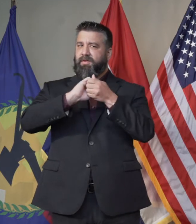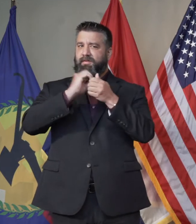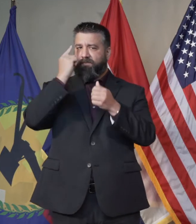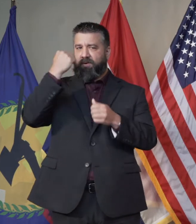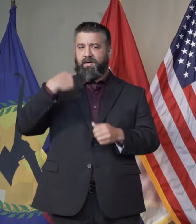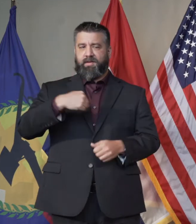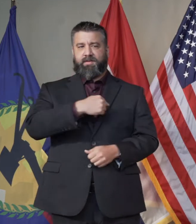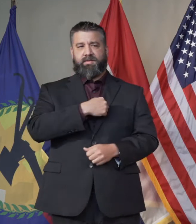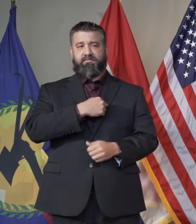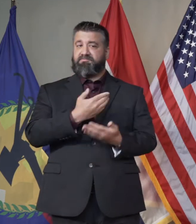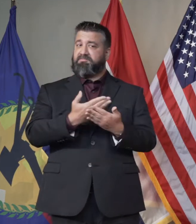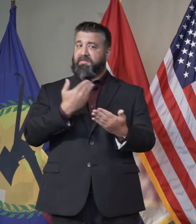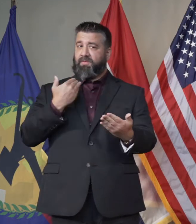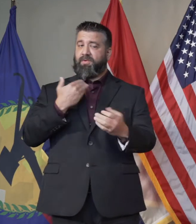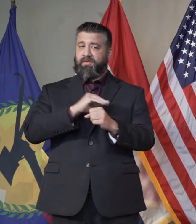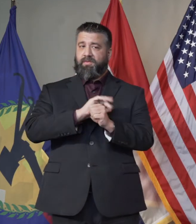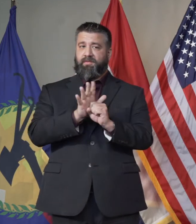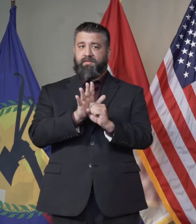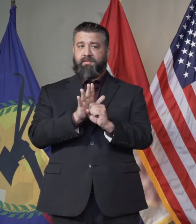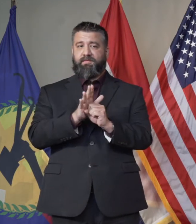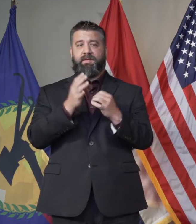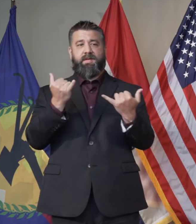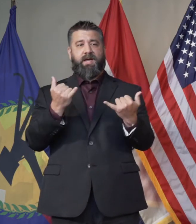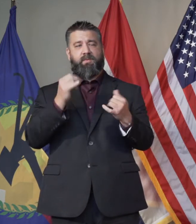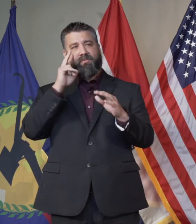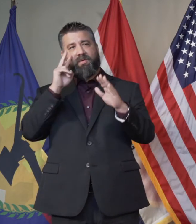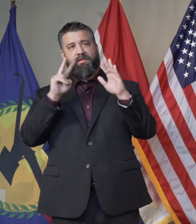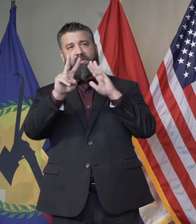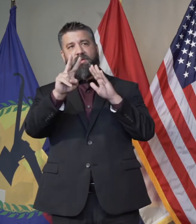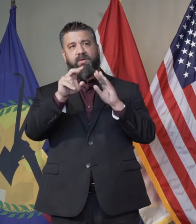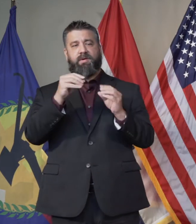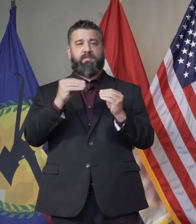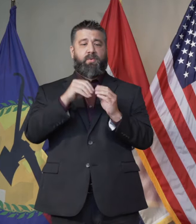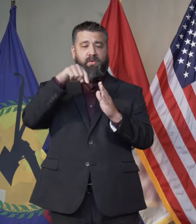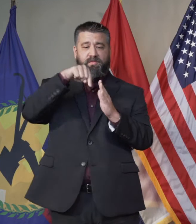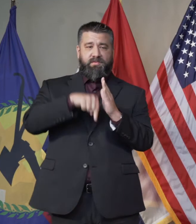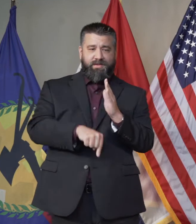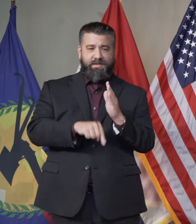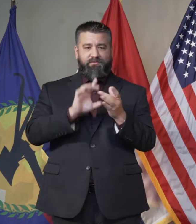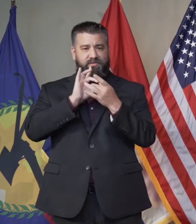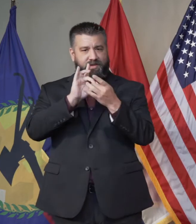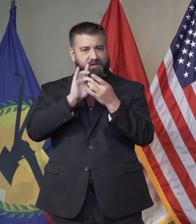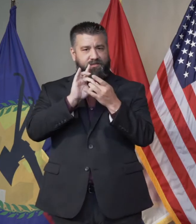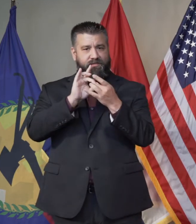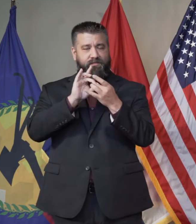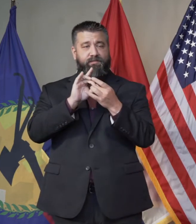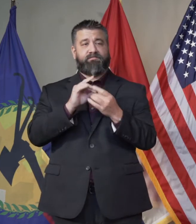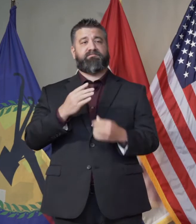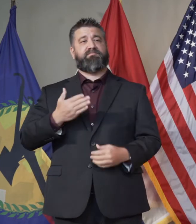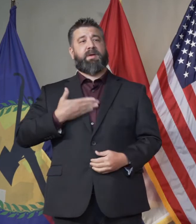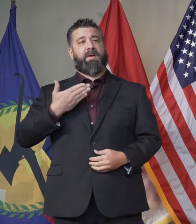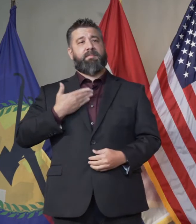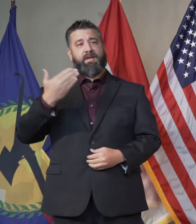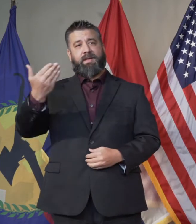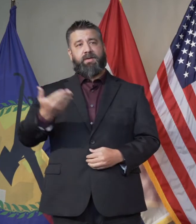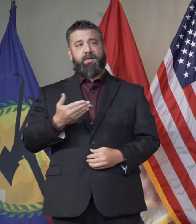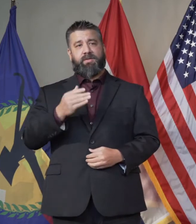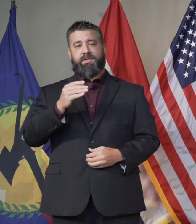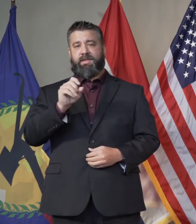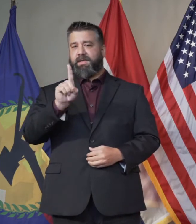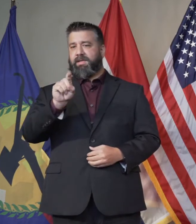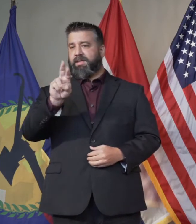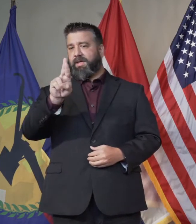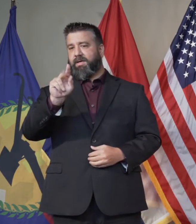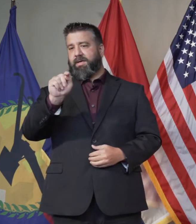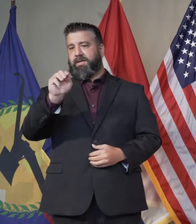pandemic, and now we look forward to even a deeper relationship. So I'm happy to introduce to you Dr. Tom Burrows, the Dean for the